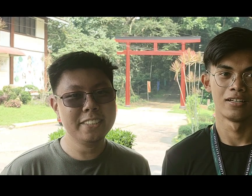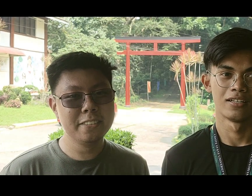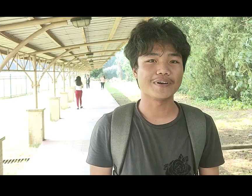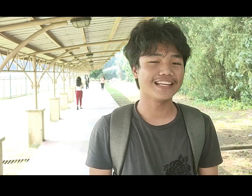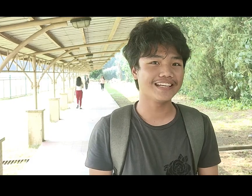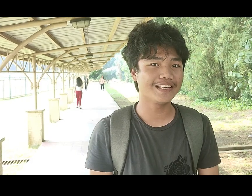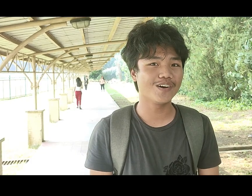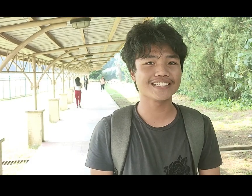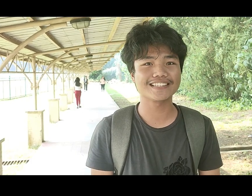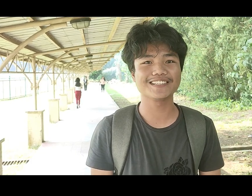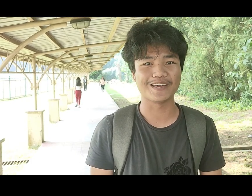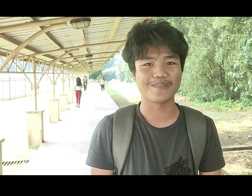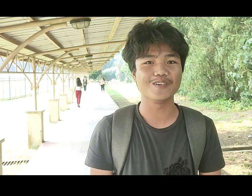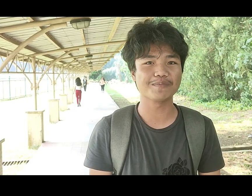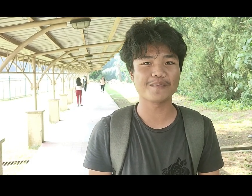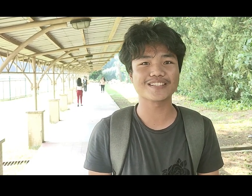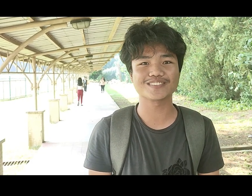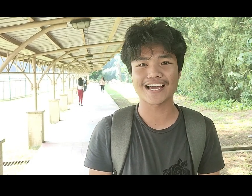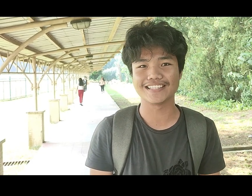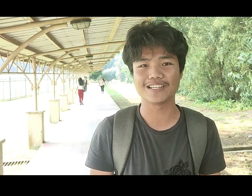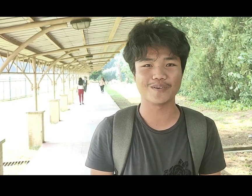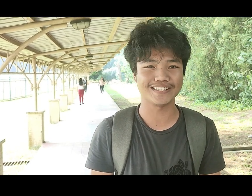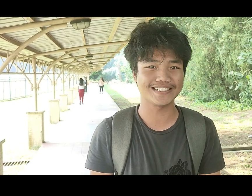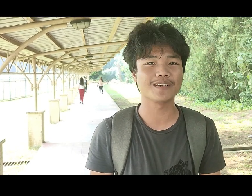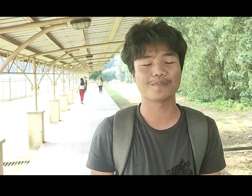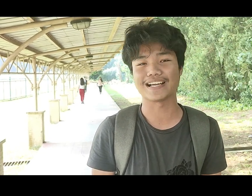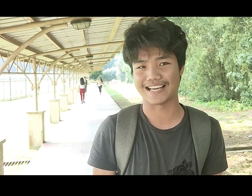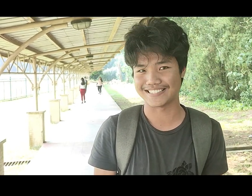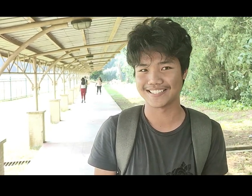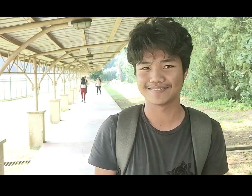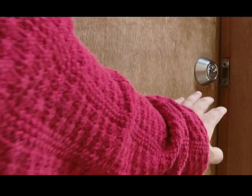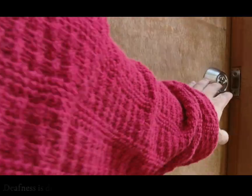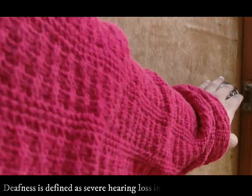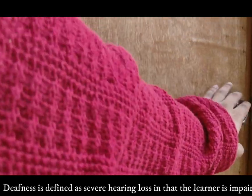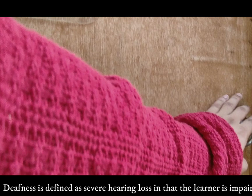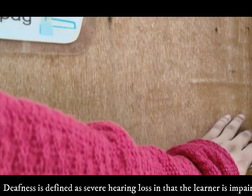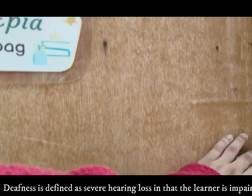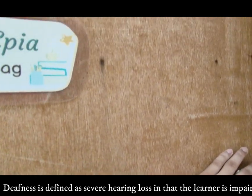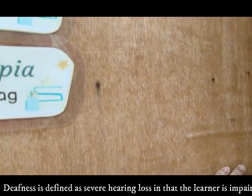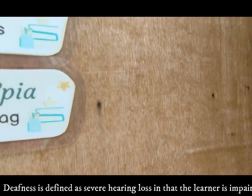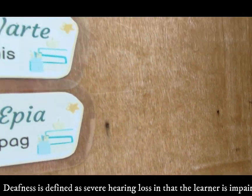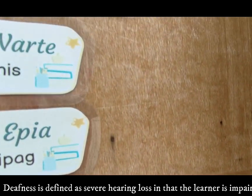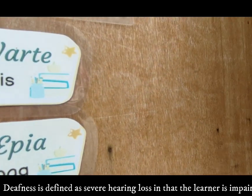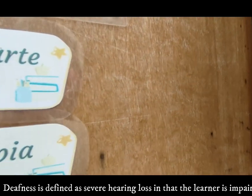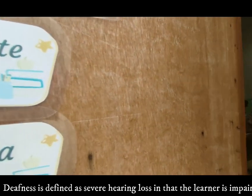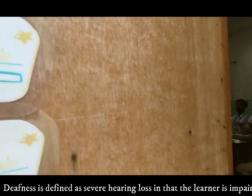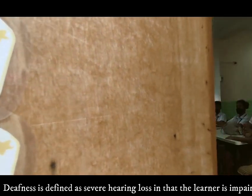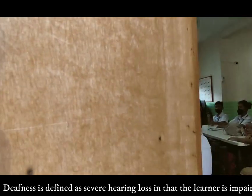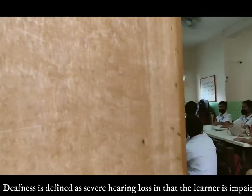matalino, disabled. Pag naririnig ko ang salitang deaf, ang unang pumapasok sa akin na word is pag-asa. Deafness is defined as severe hearing loss in that